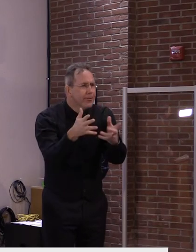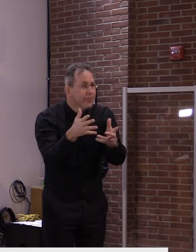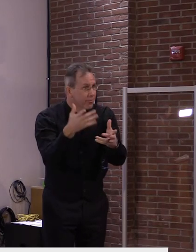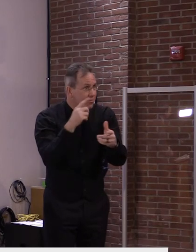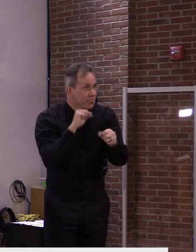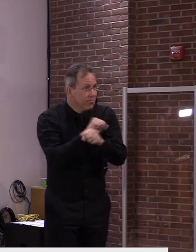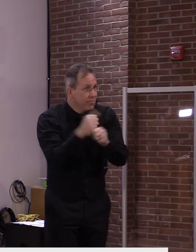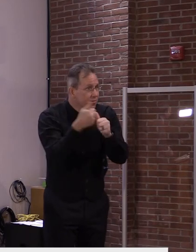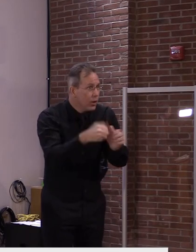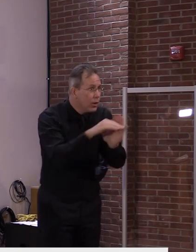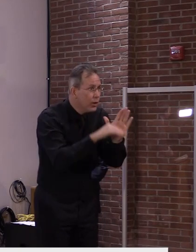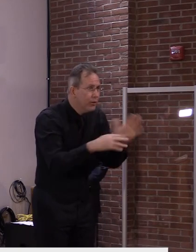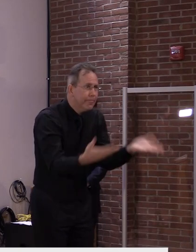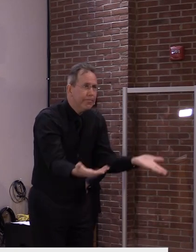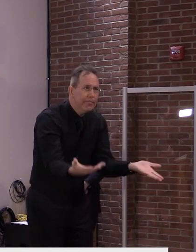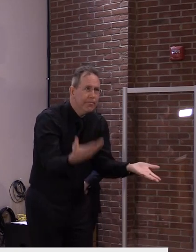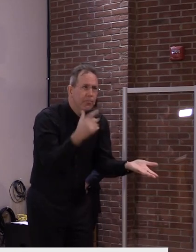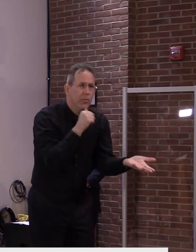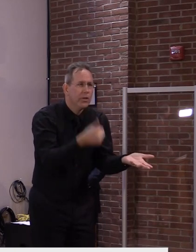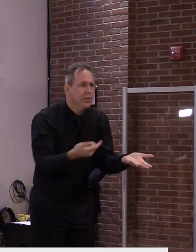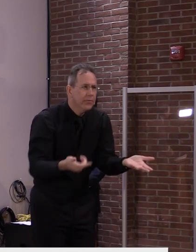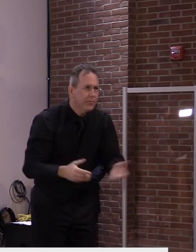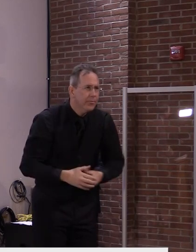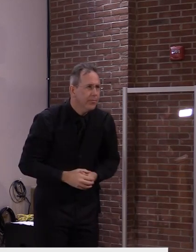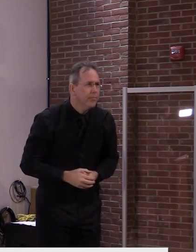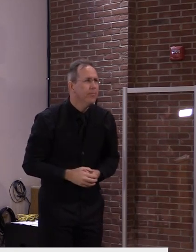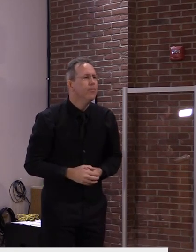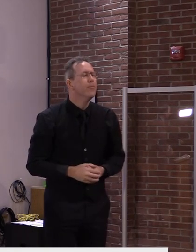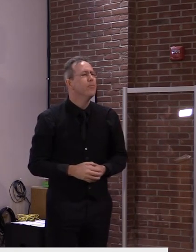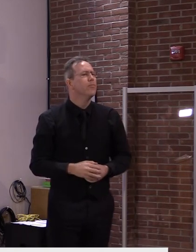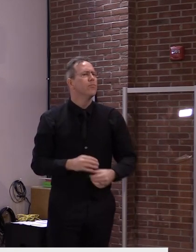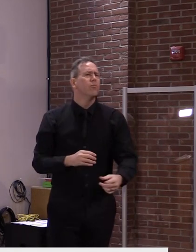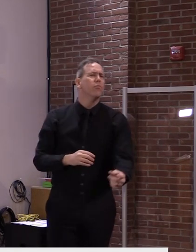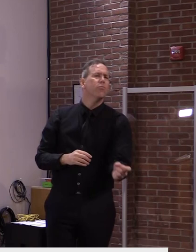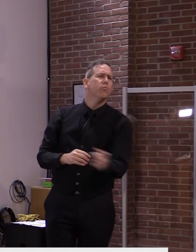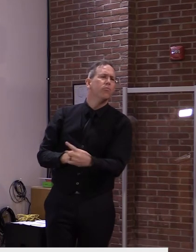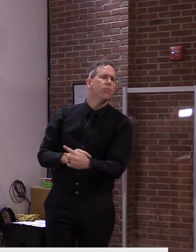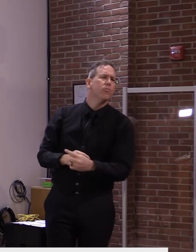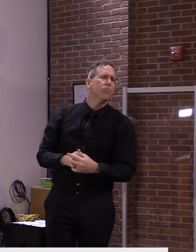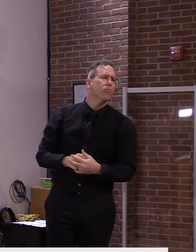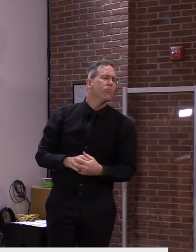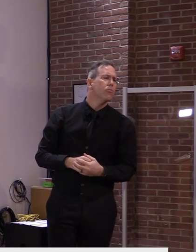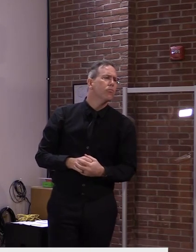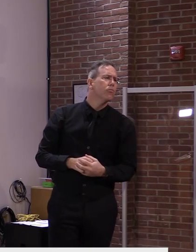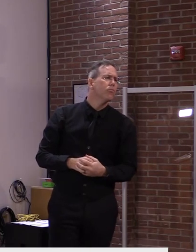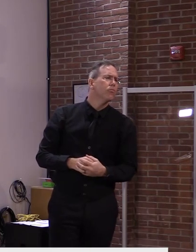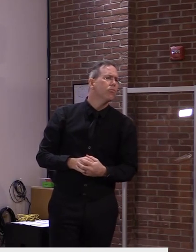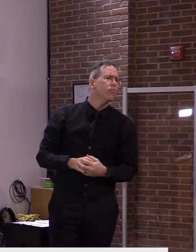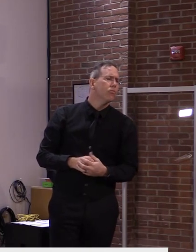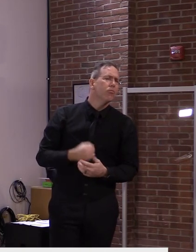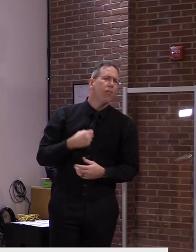I understand at least two schools have kind of pulled the plug on sport for the weekend, maybe Stowe and Randolph.